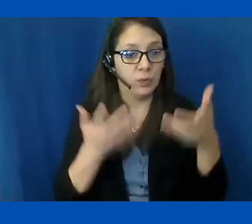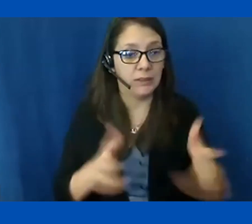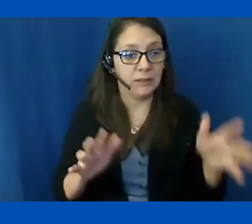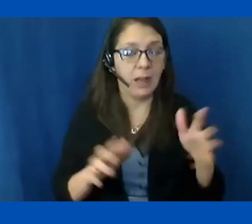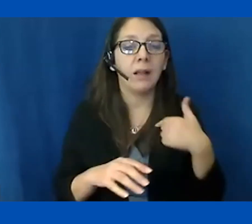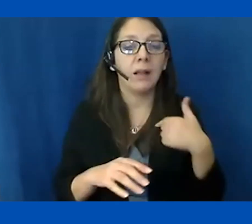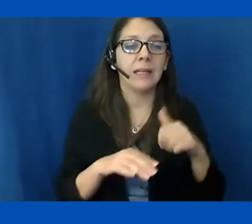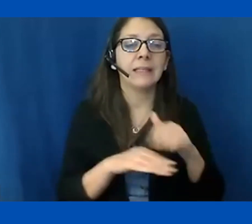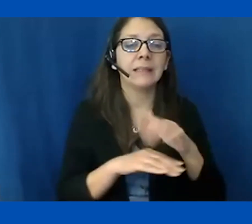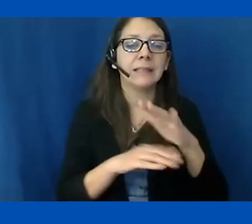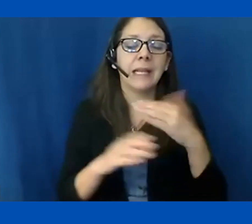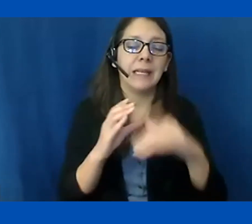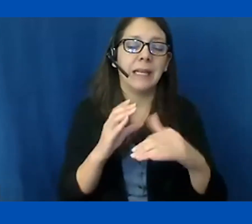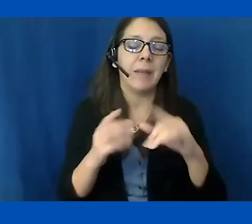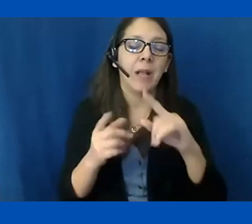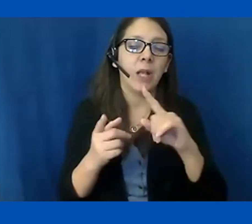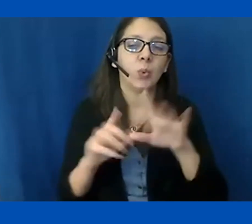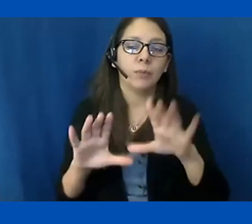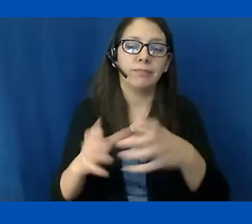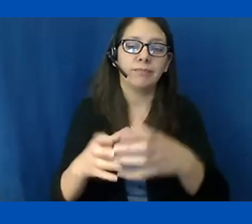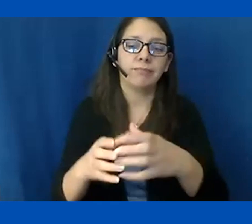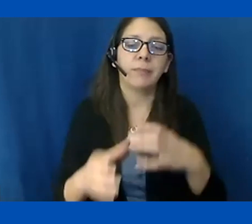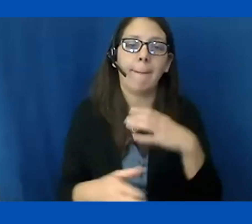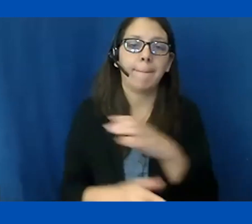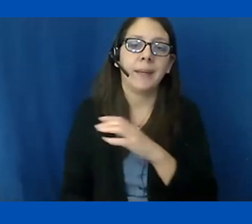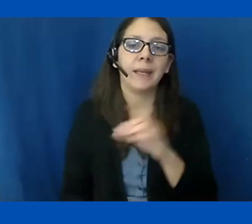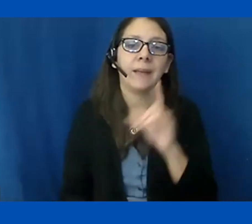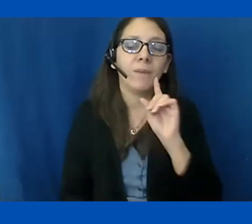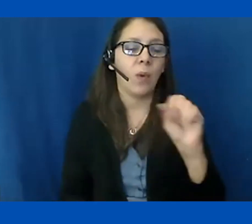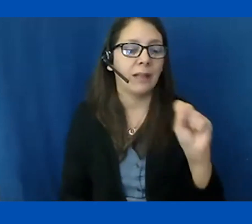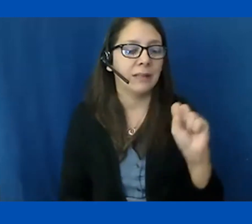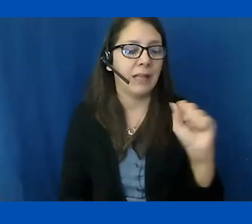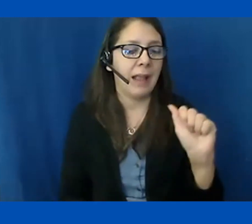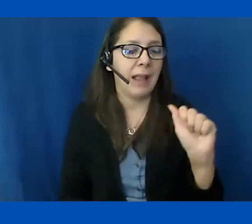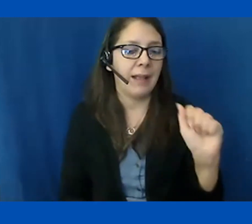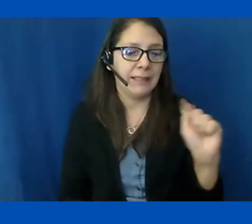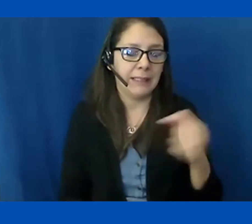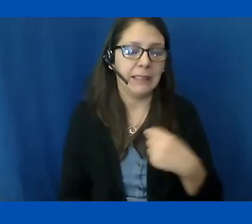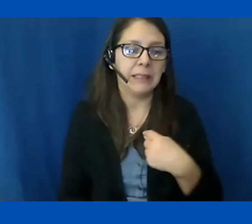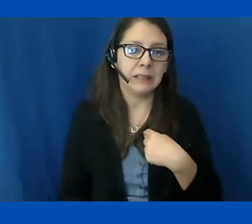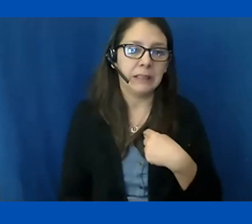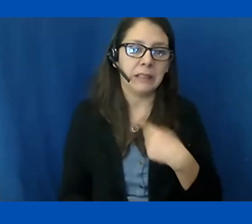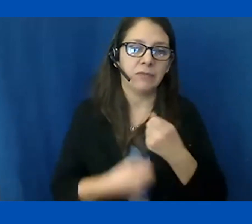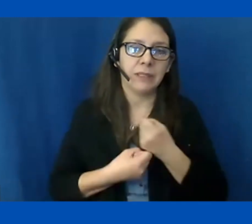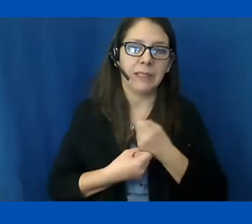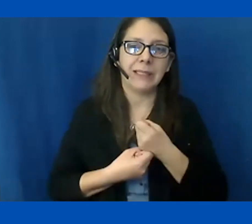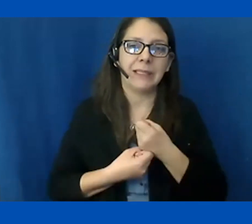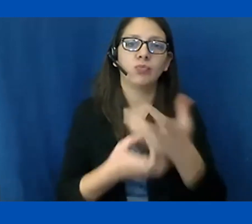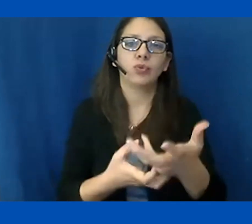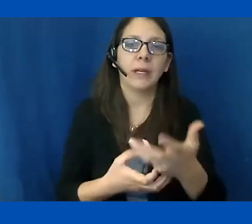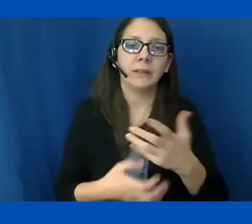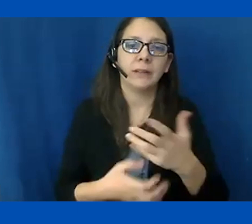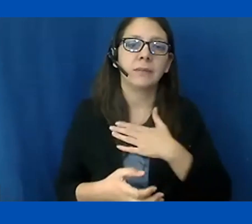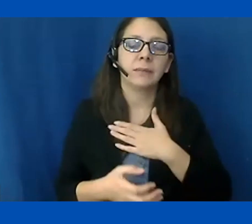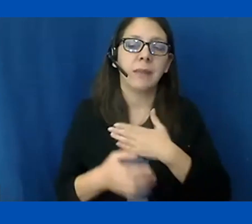email the committee for the SAT department, and I expressed all the struggles that I